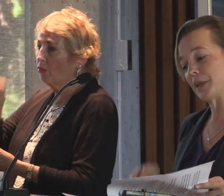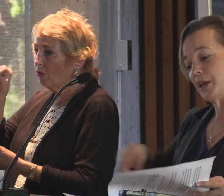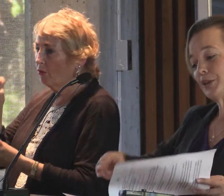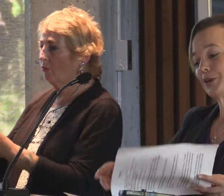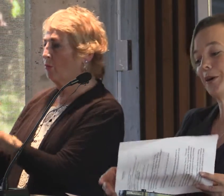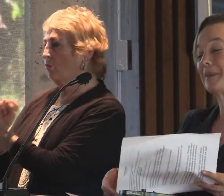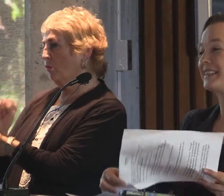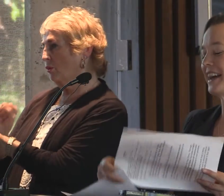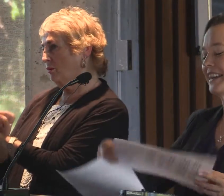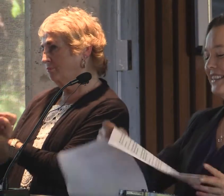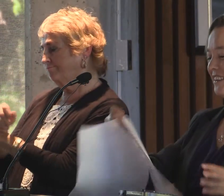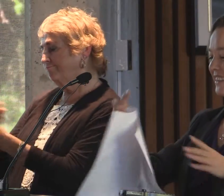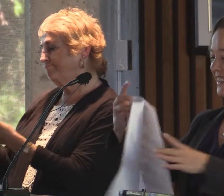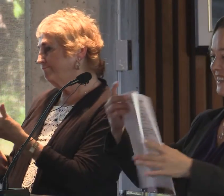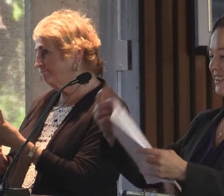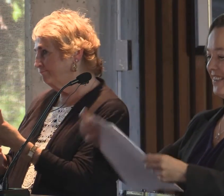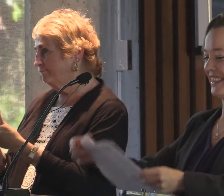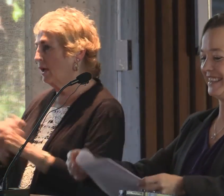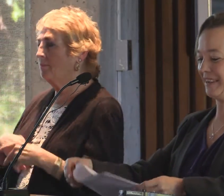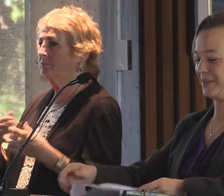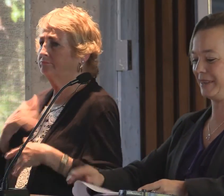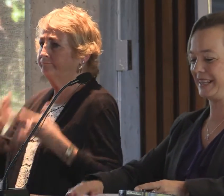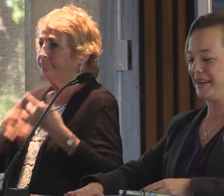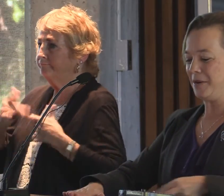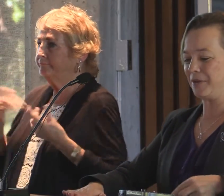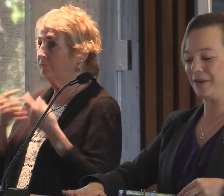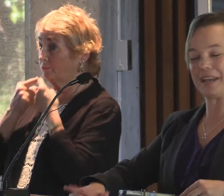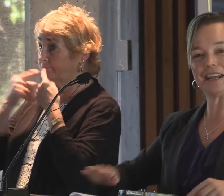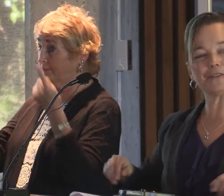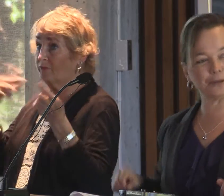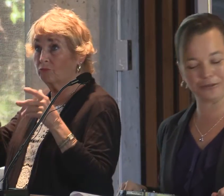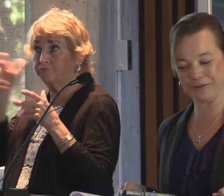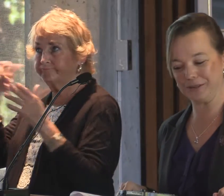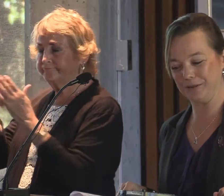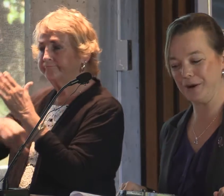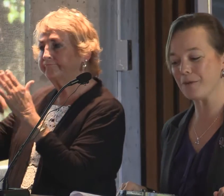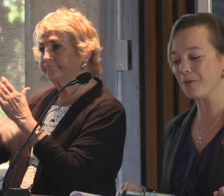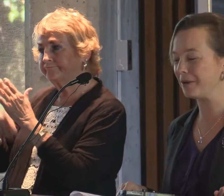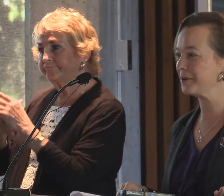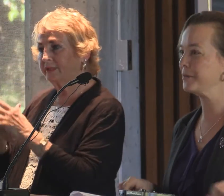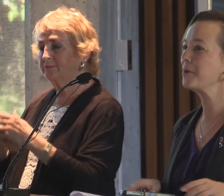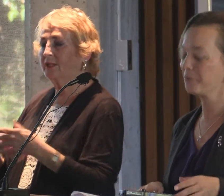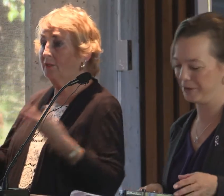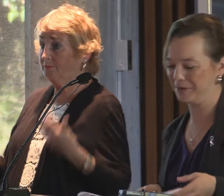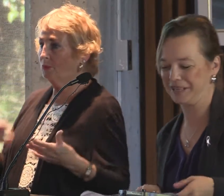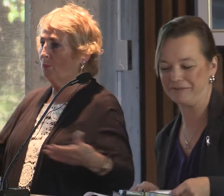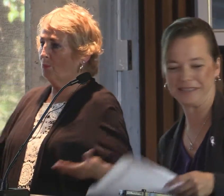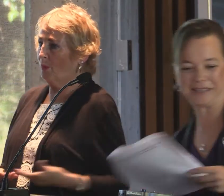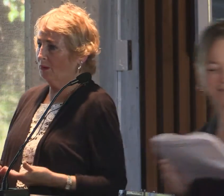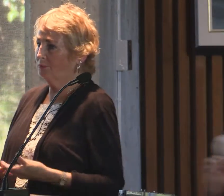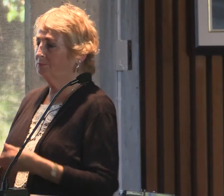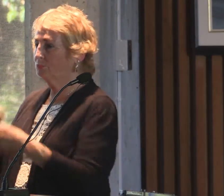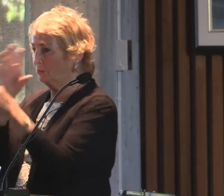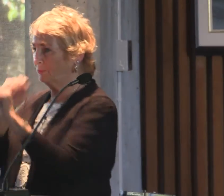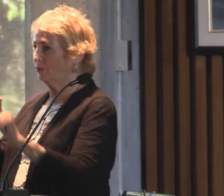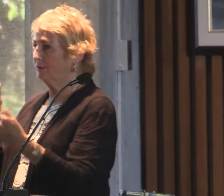work. So I'm excited to hear the details of this announcement. Without any further ado, welcome Premier